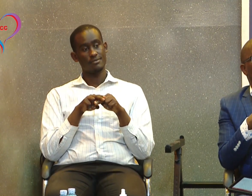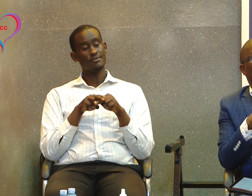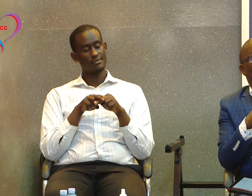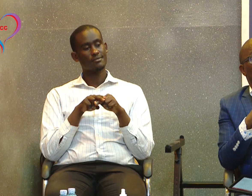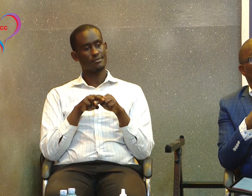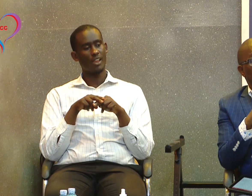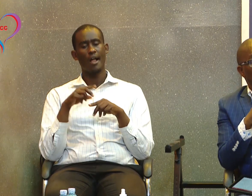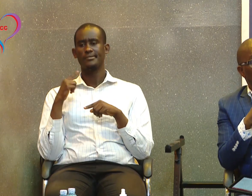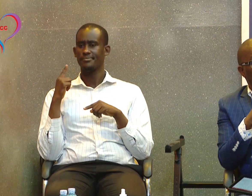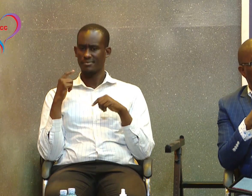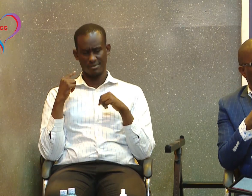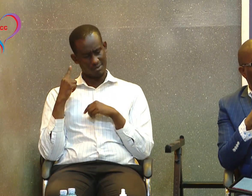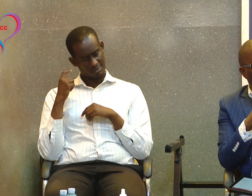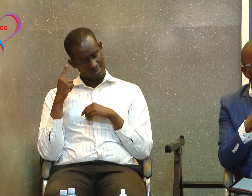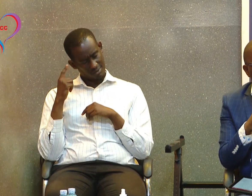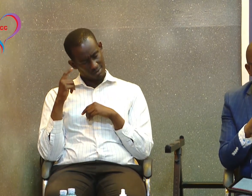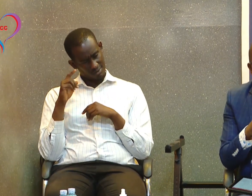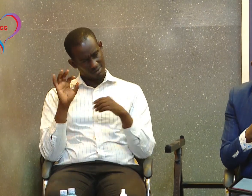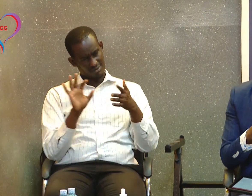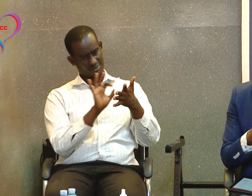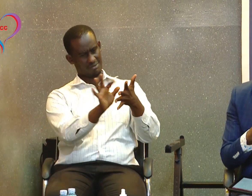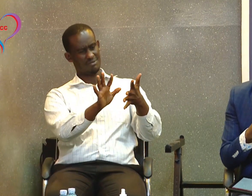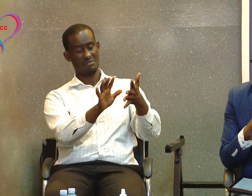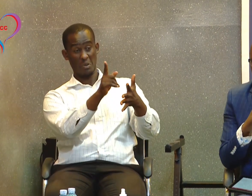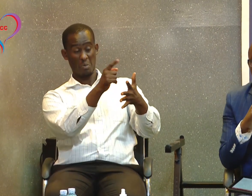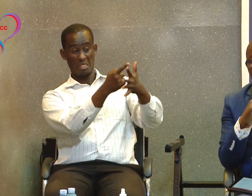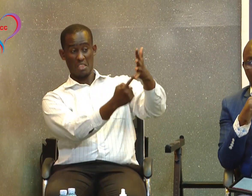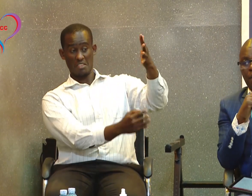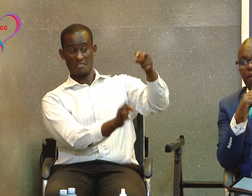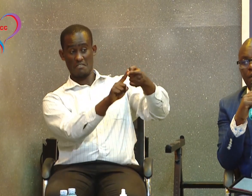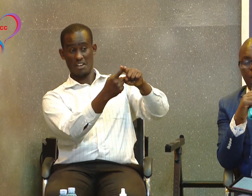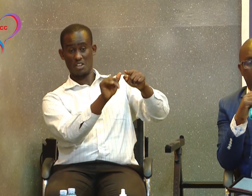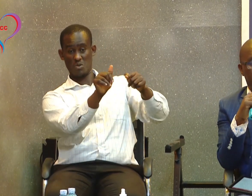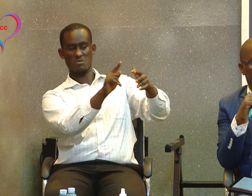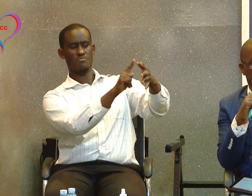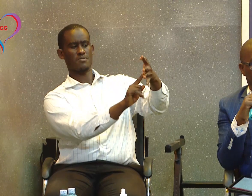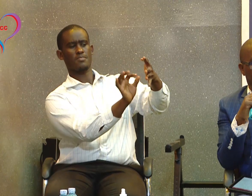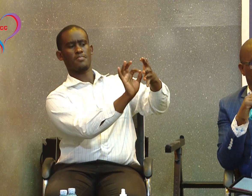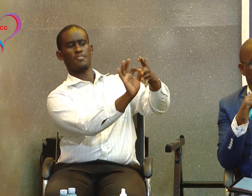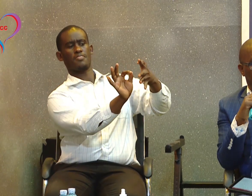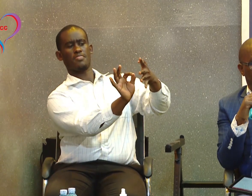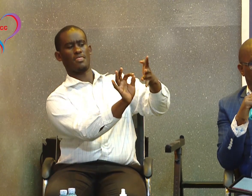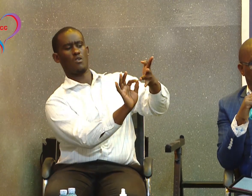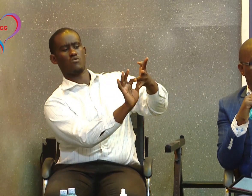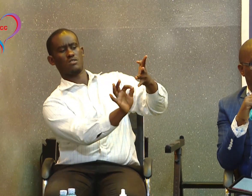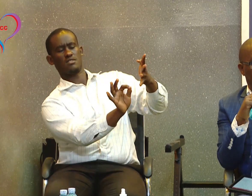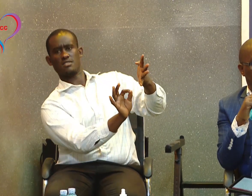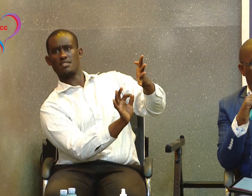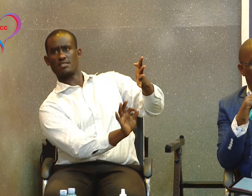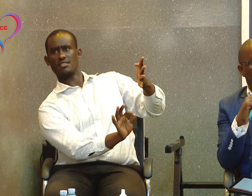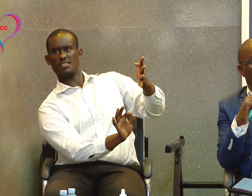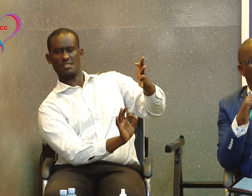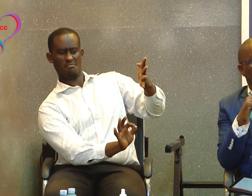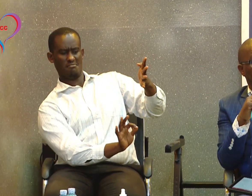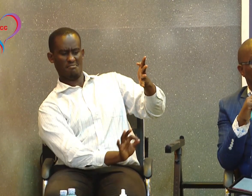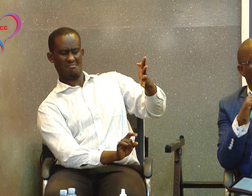edit your list of friends. Oddeyo obeere nga oddamu okutegeera mikwano gyo n'okubajjamu